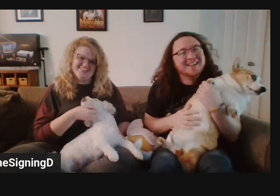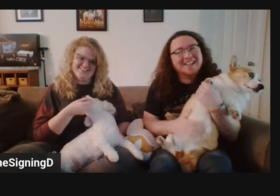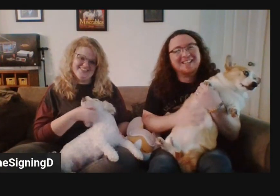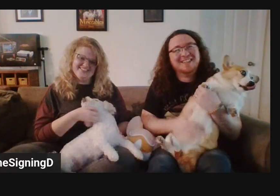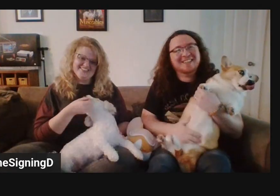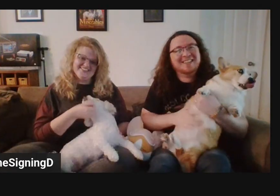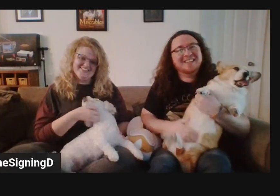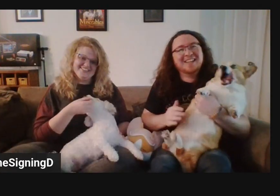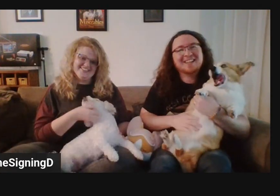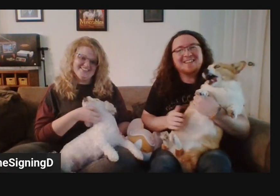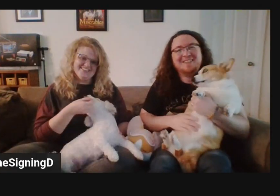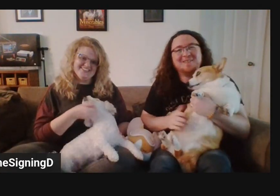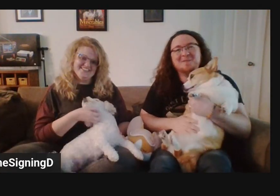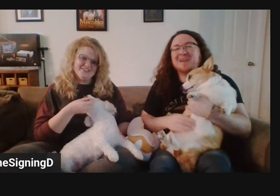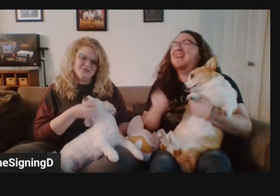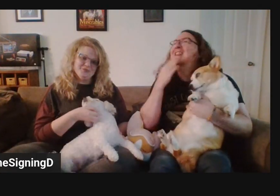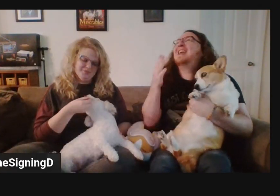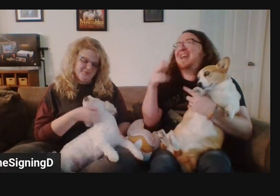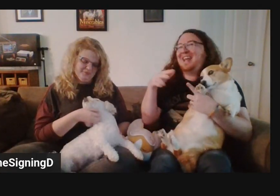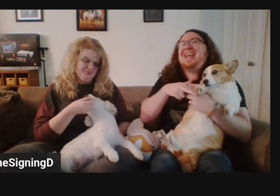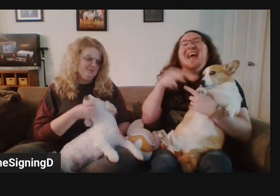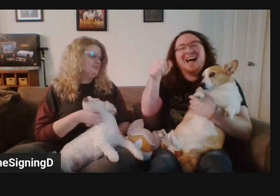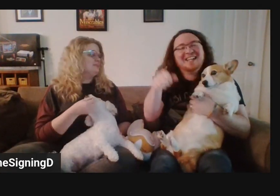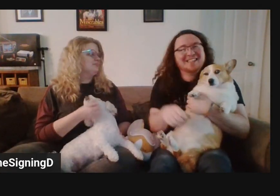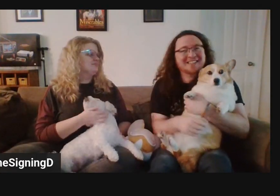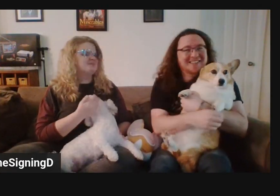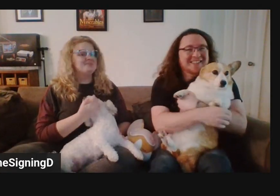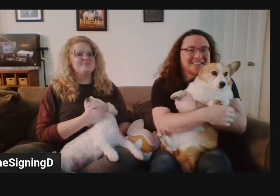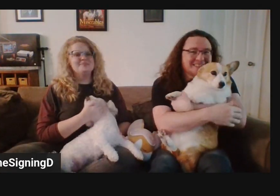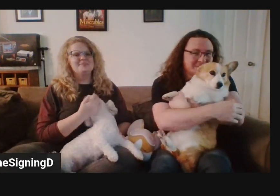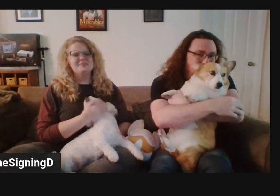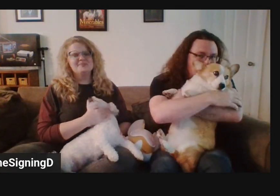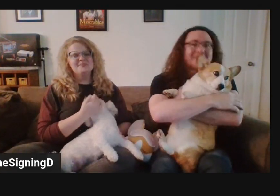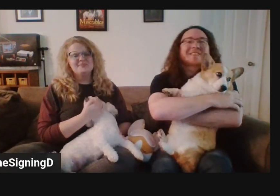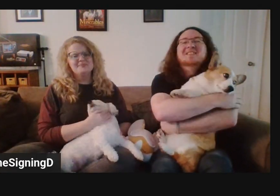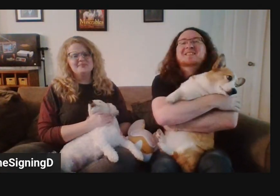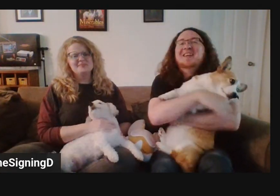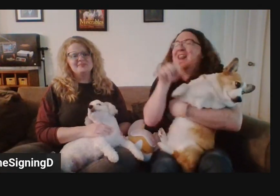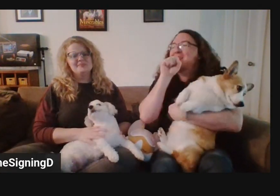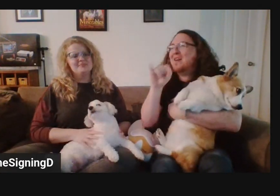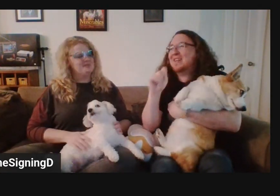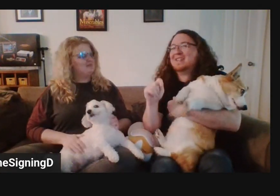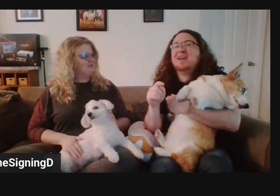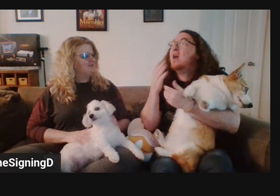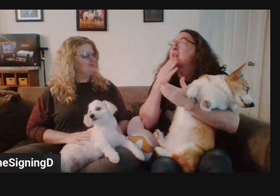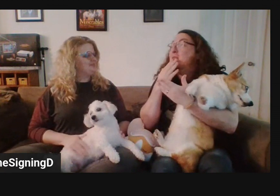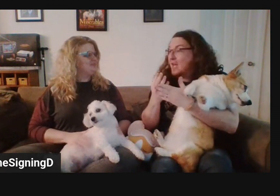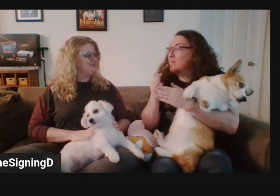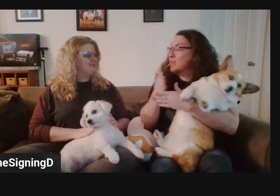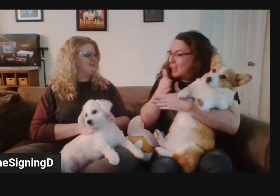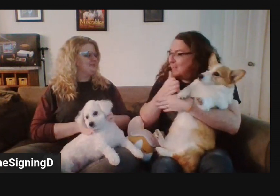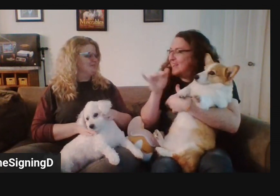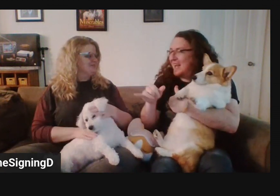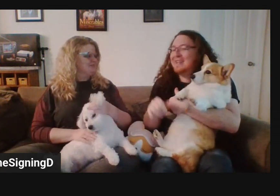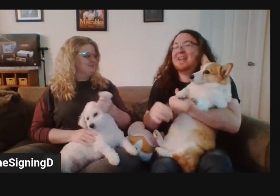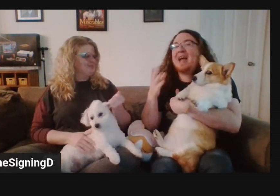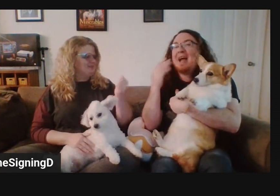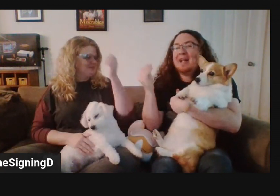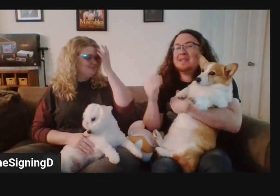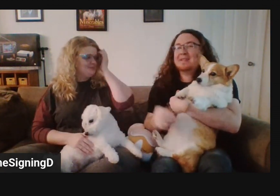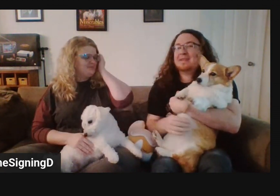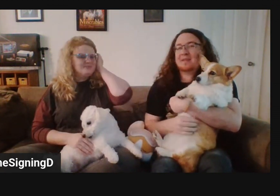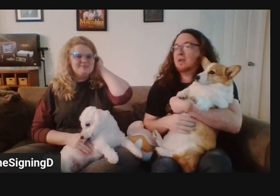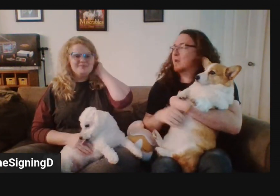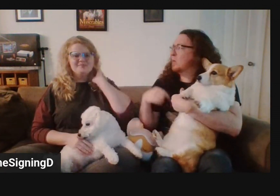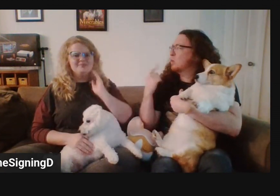made. That's right. Thank you for the plug. Yeah. I love it. Well, thank you for sharing that. And